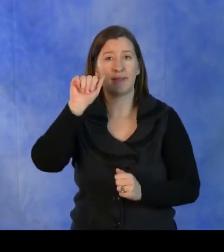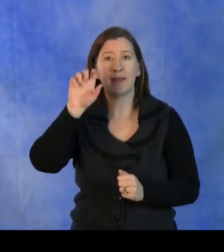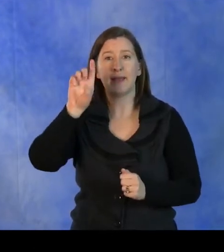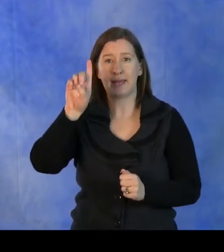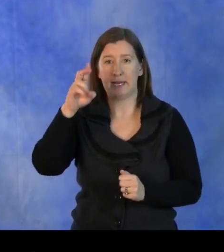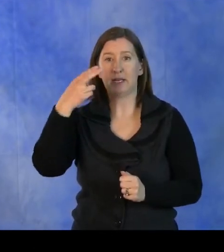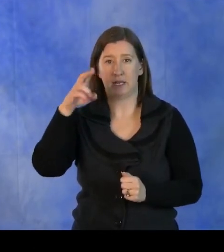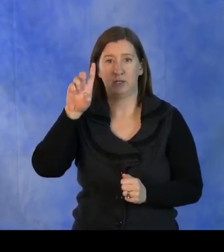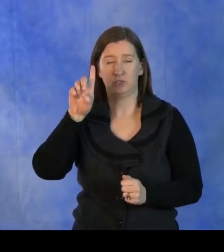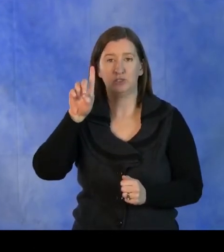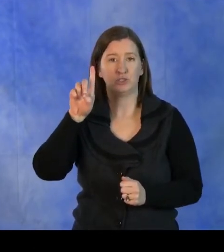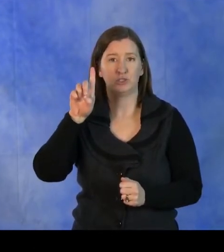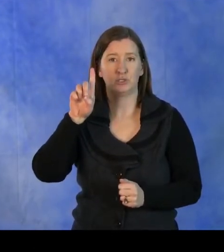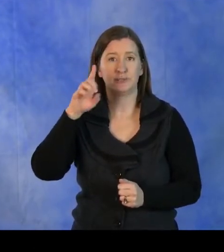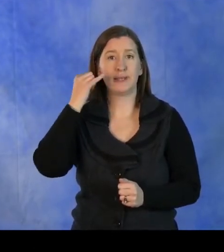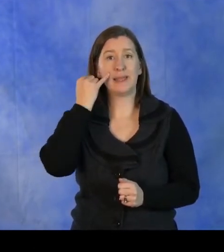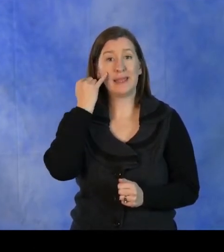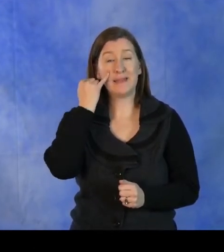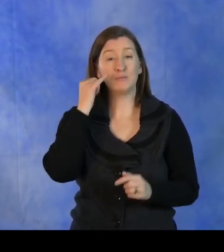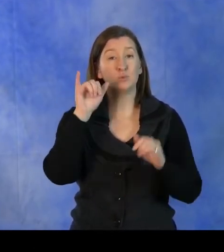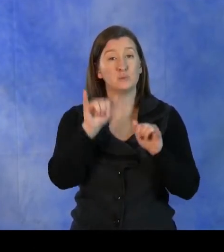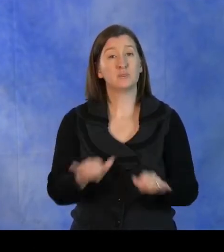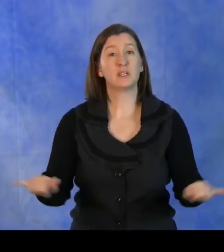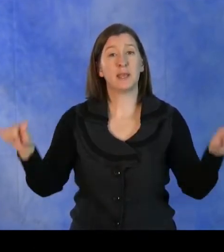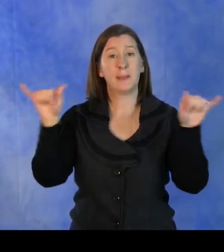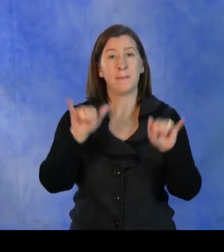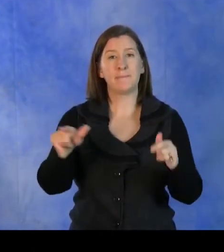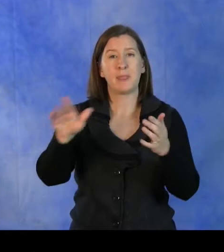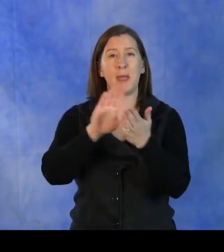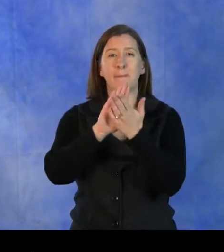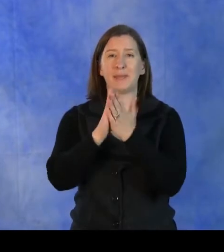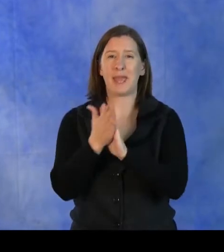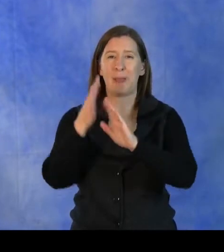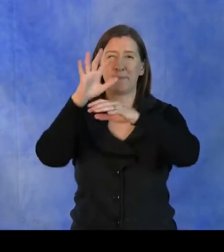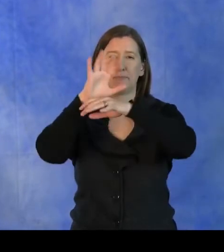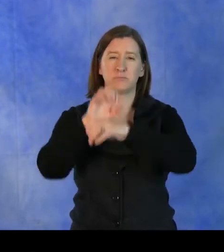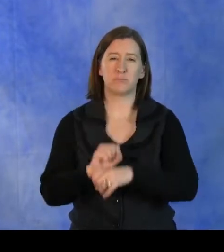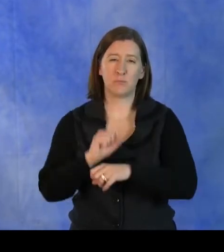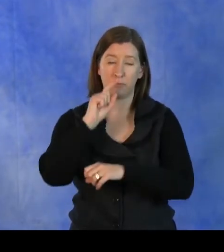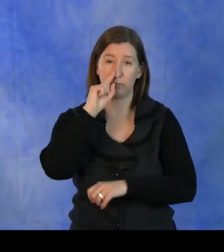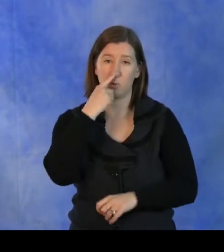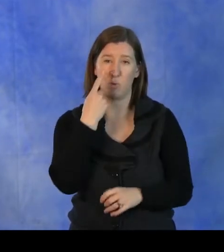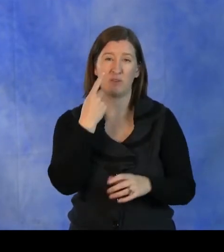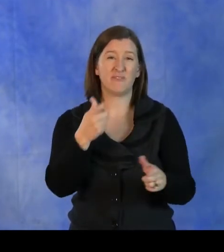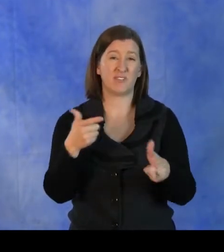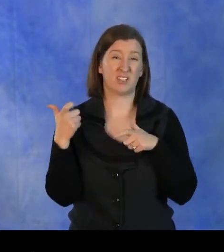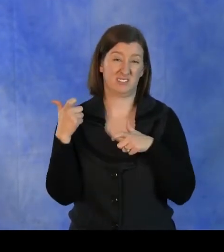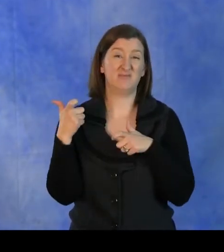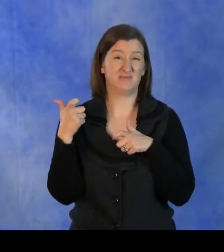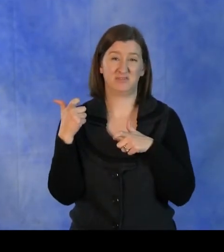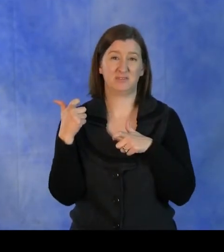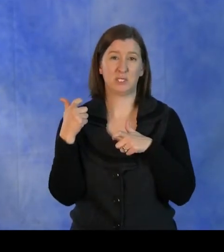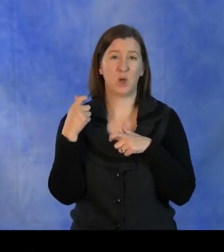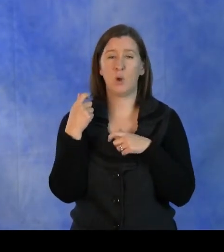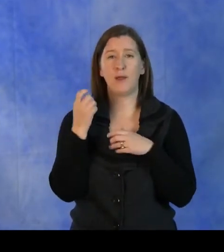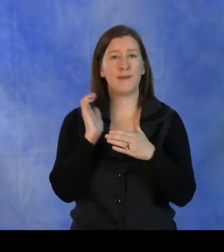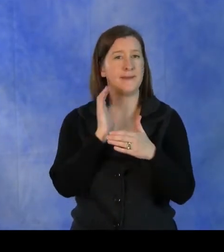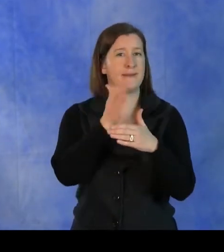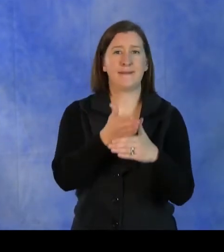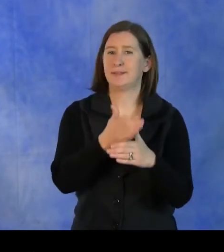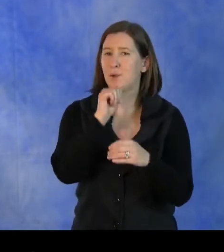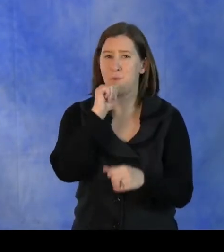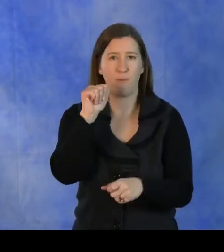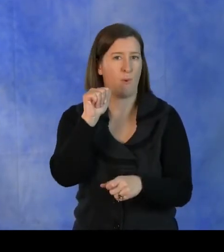Especially kids with ADHD. If they have the same thing happen all the time, they get very